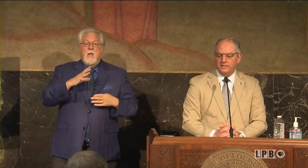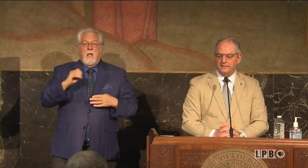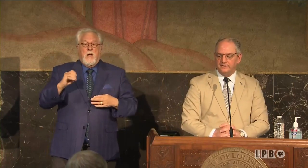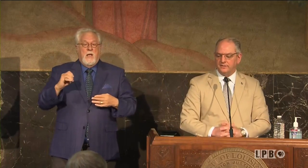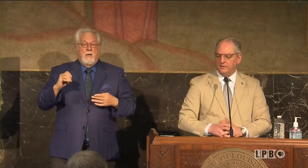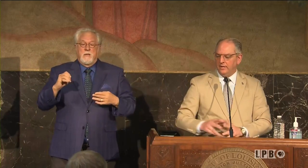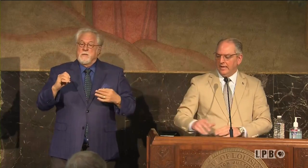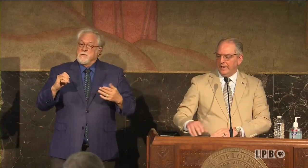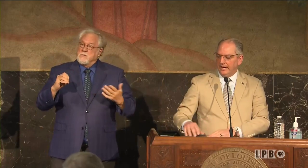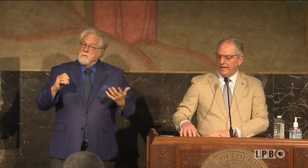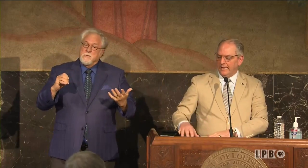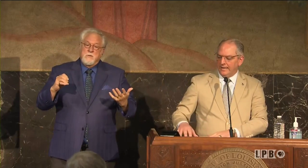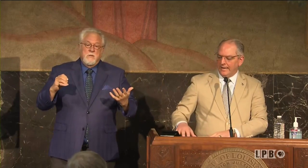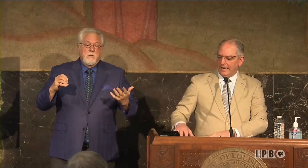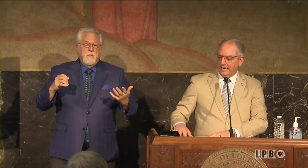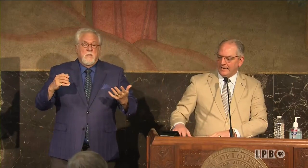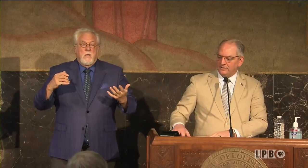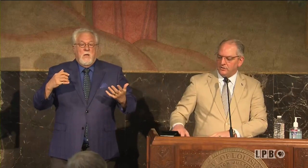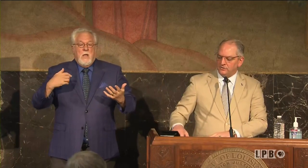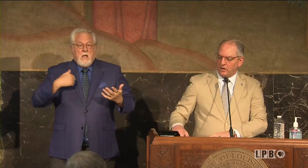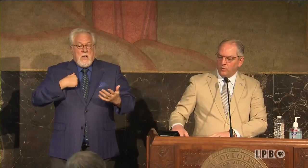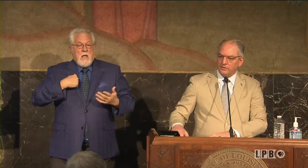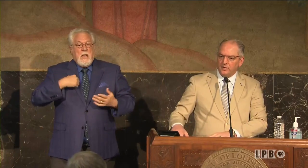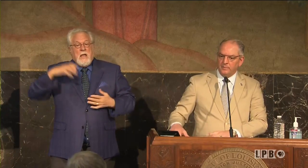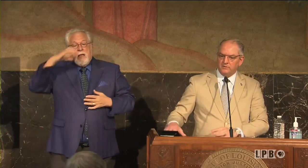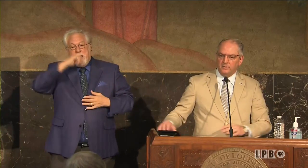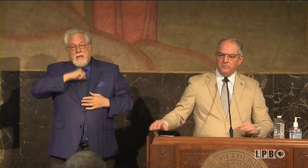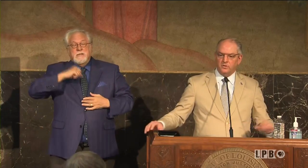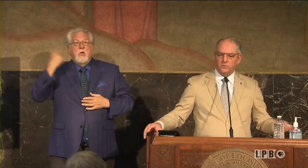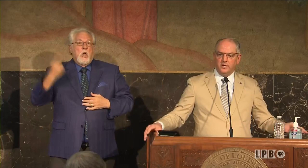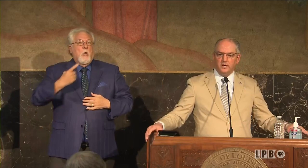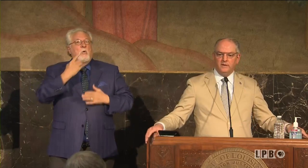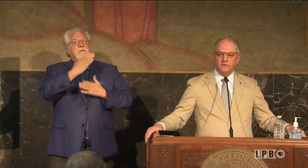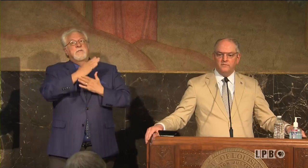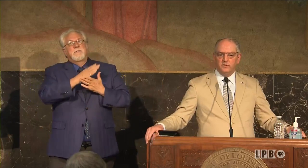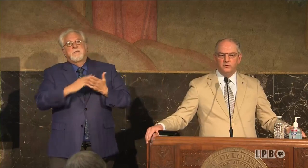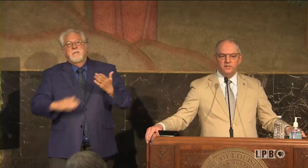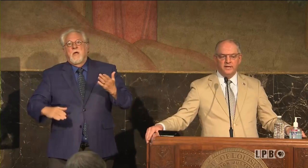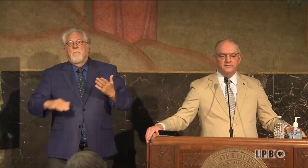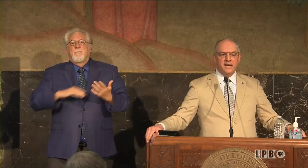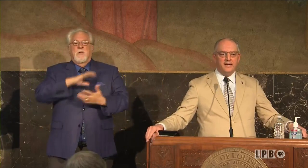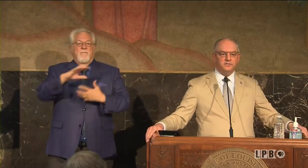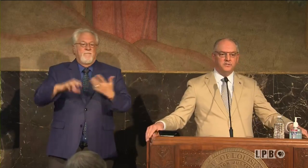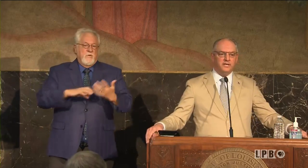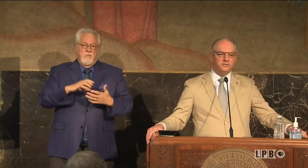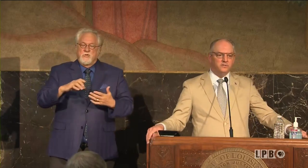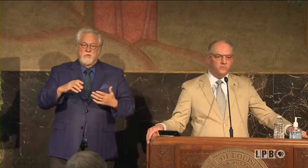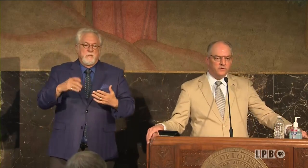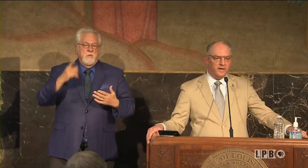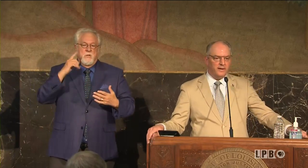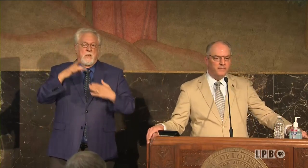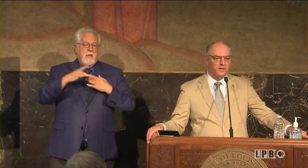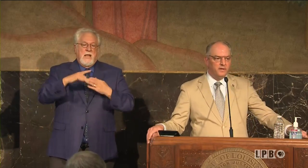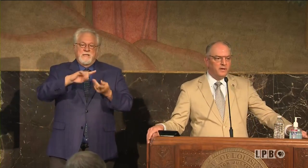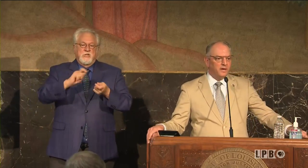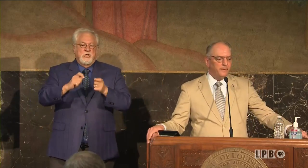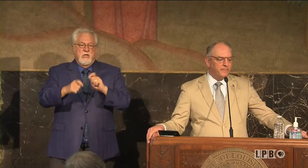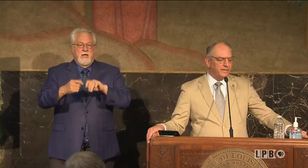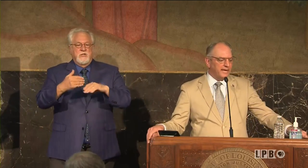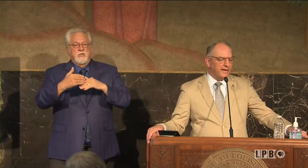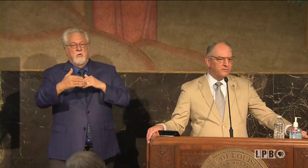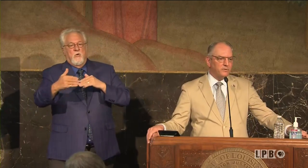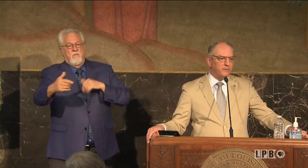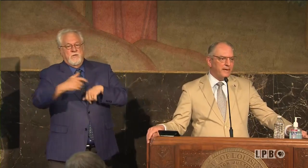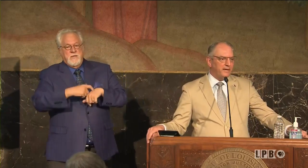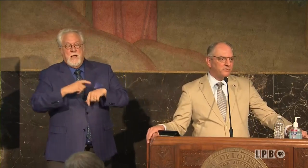those things. And so I guess there's always going to be some degree of confusion as guidance changes over time, but